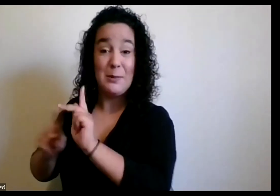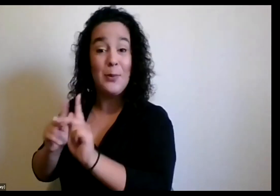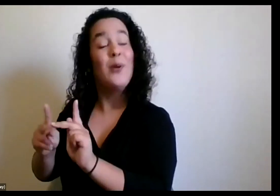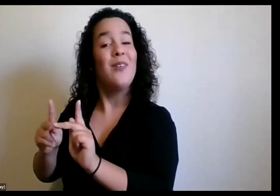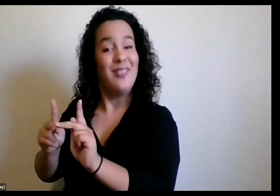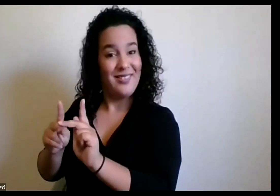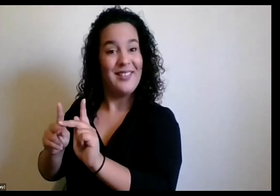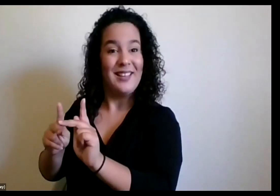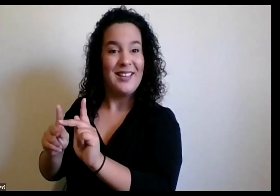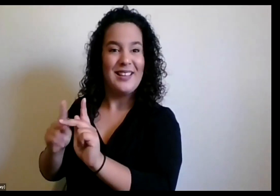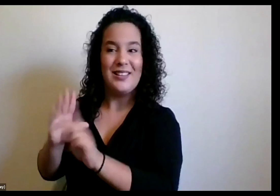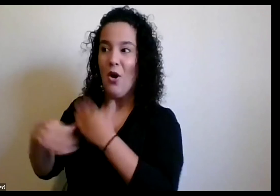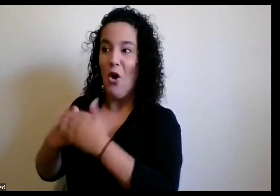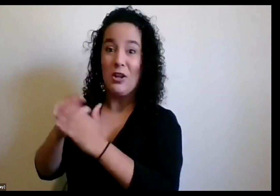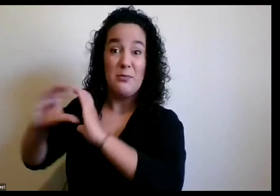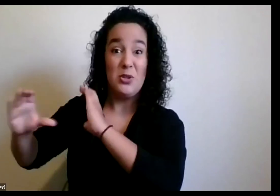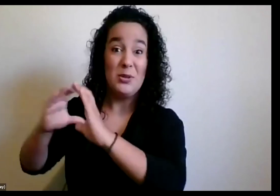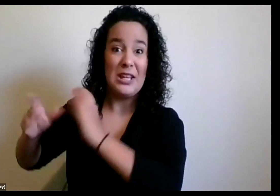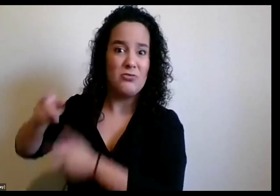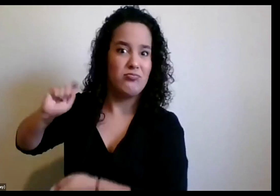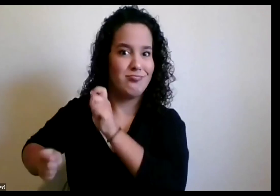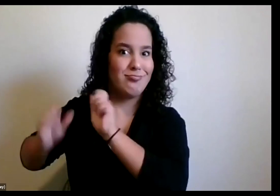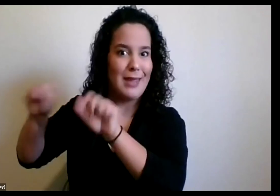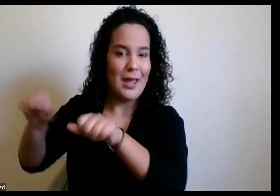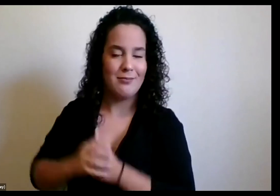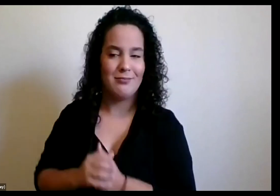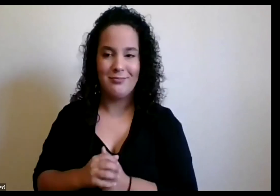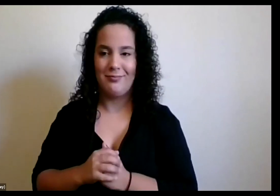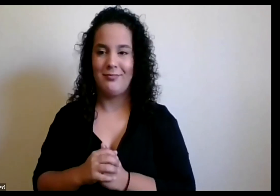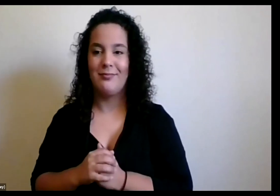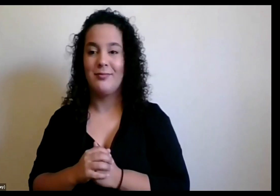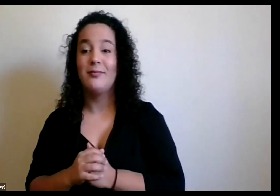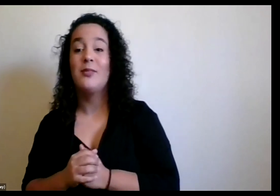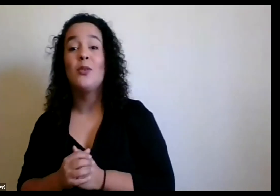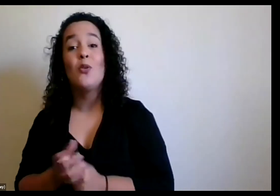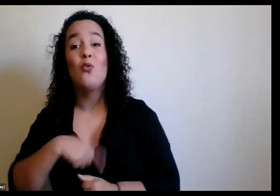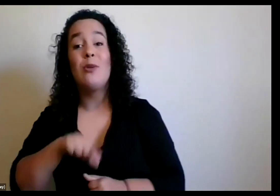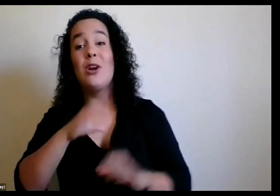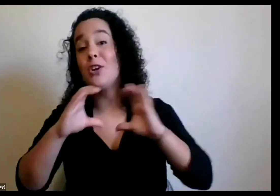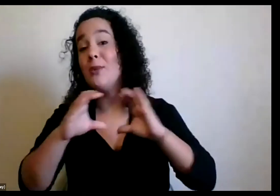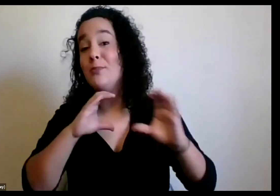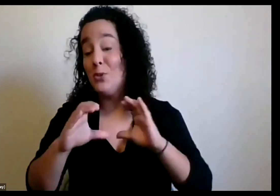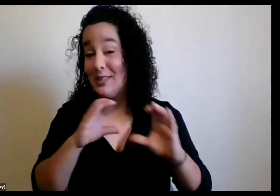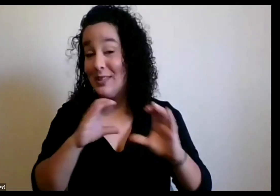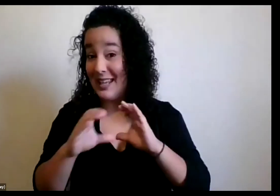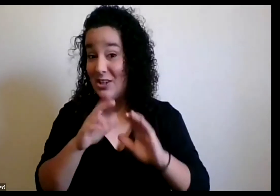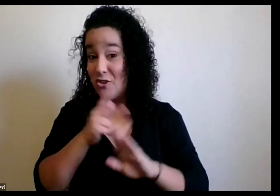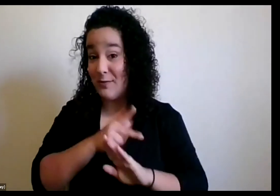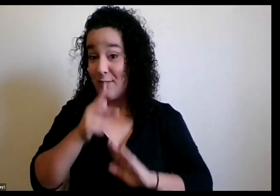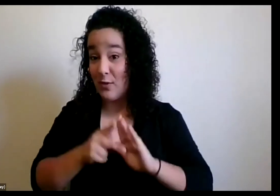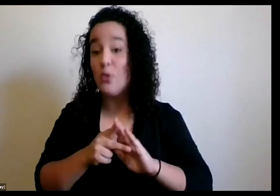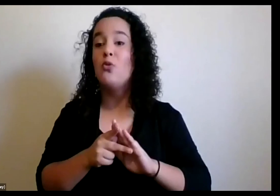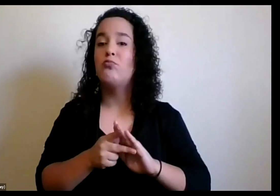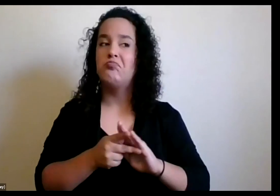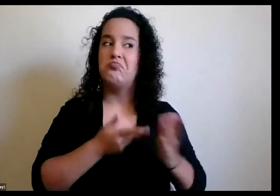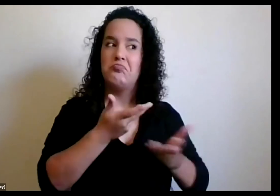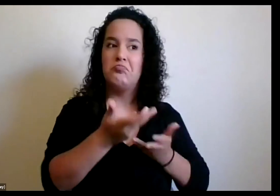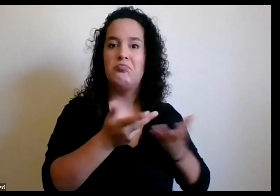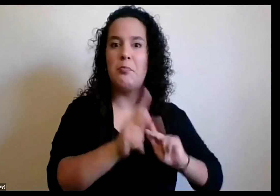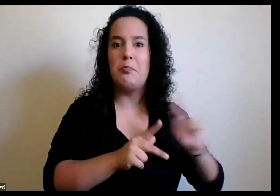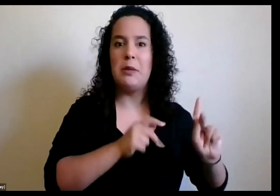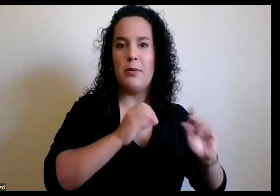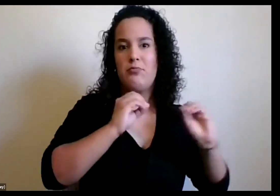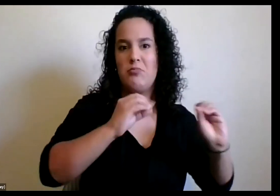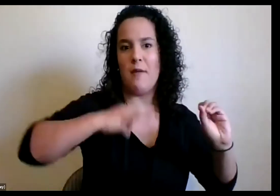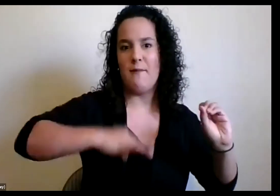So at Lightbox Collaborative, we are a communications firm that works with nonprofits and advocates all over California and all over